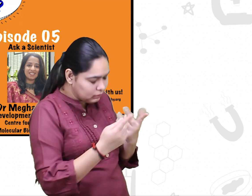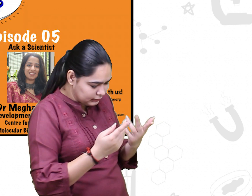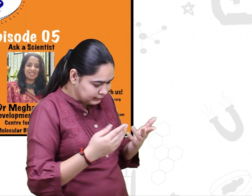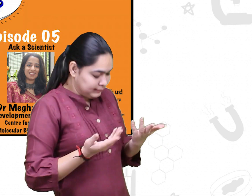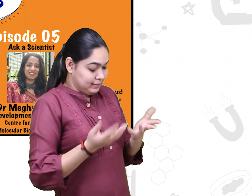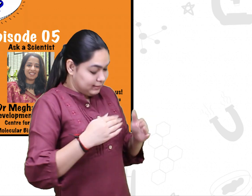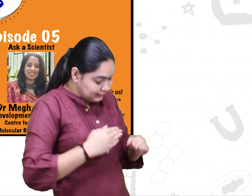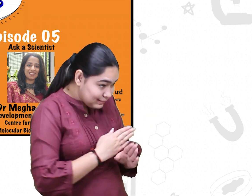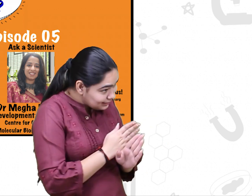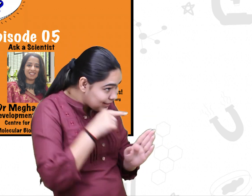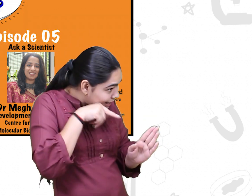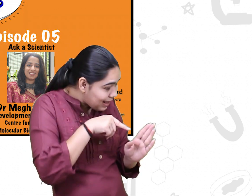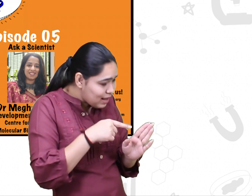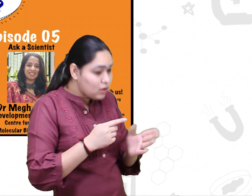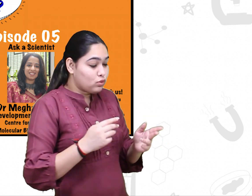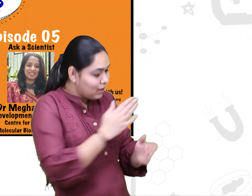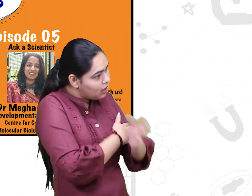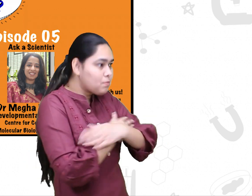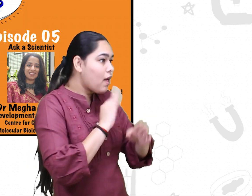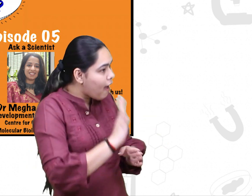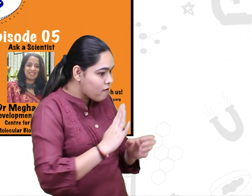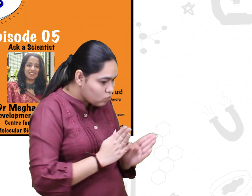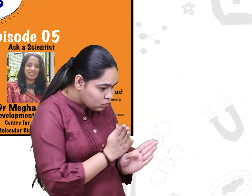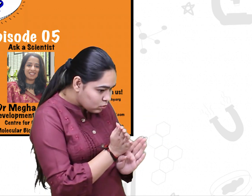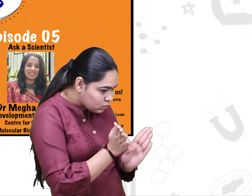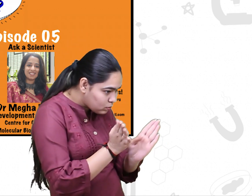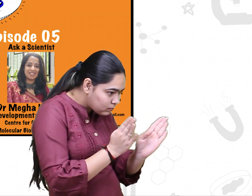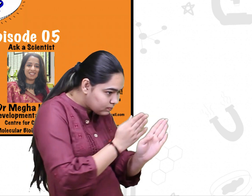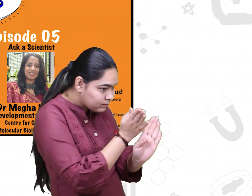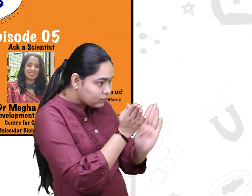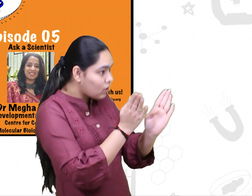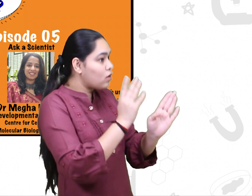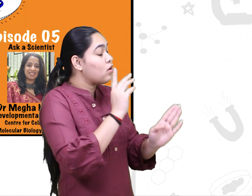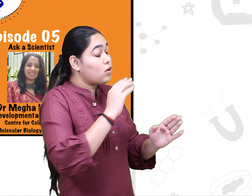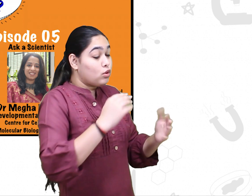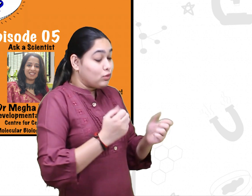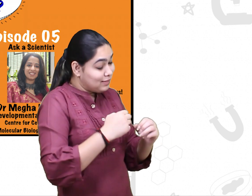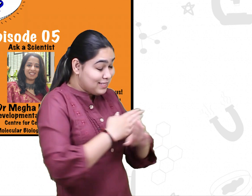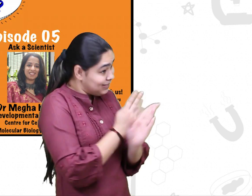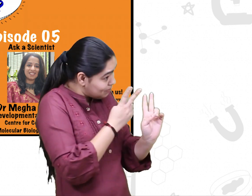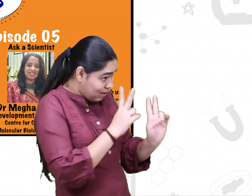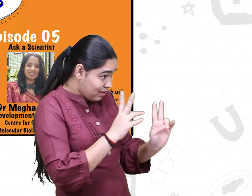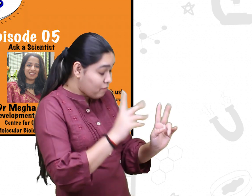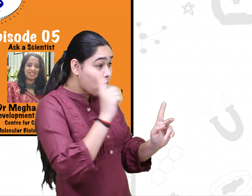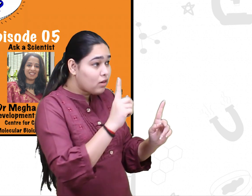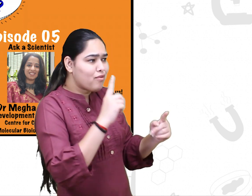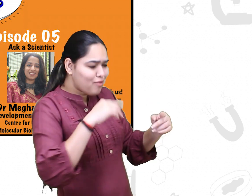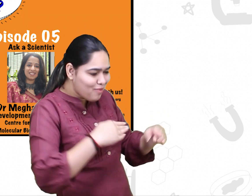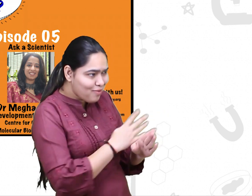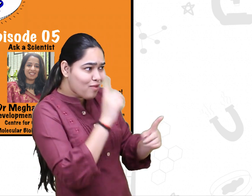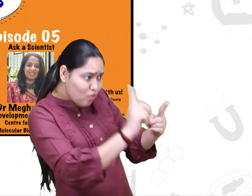baby or embryo is just starting to form in the egg, several genes are contributing to the development of the